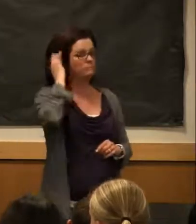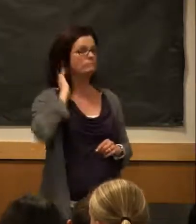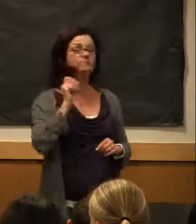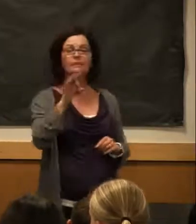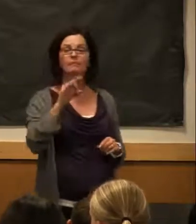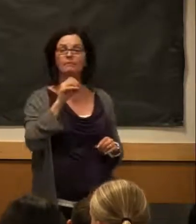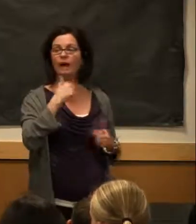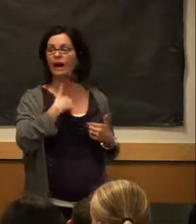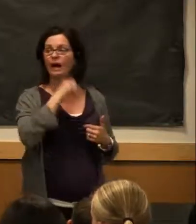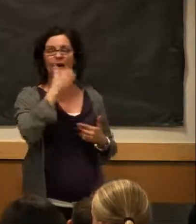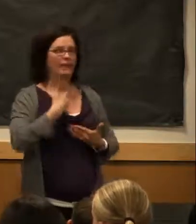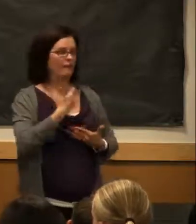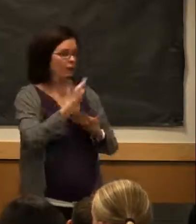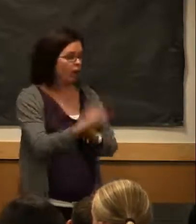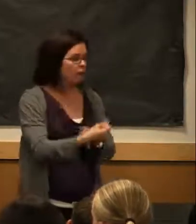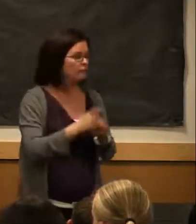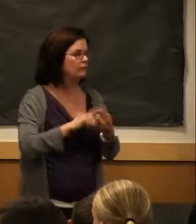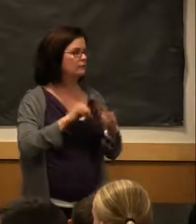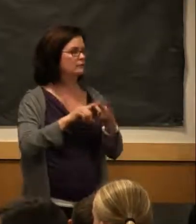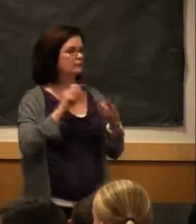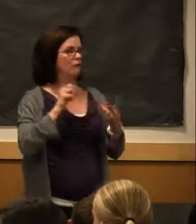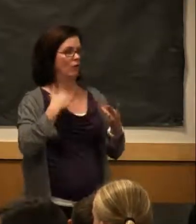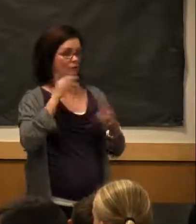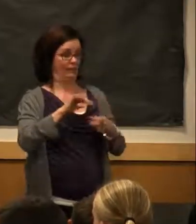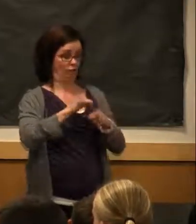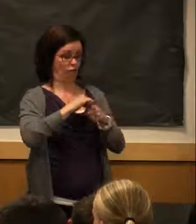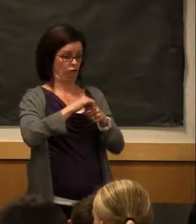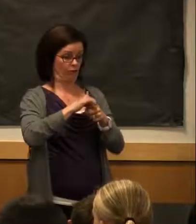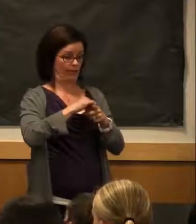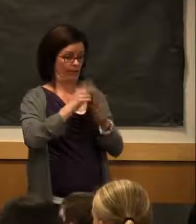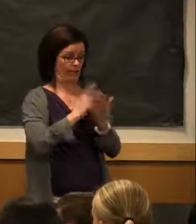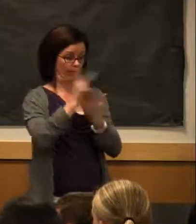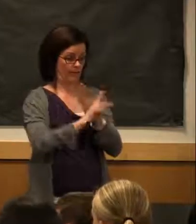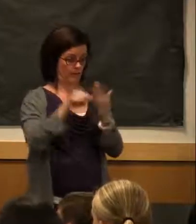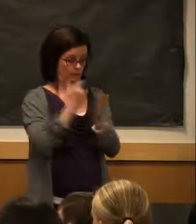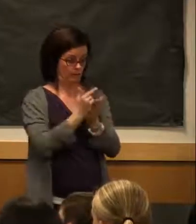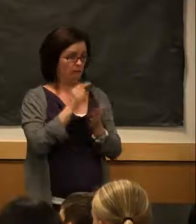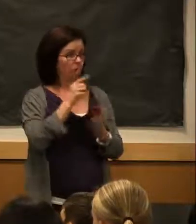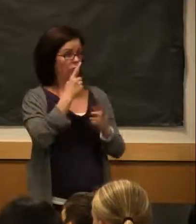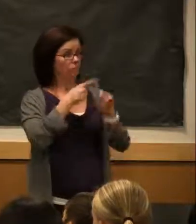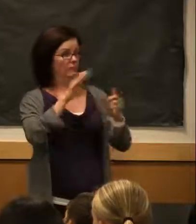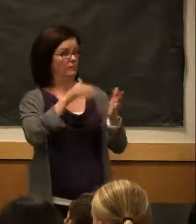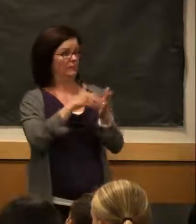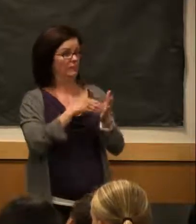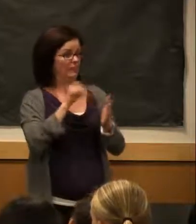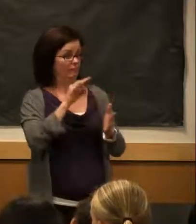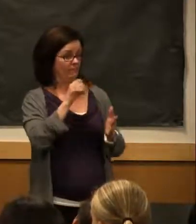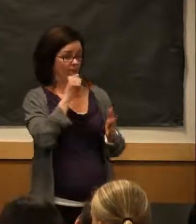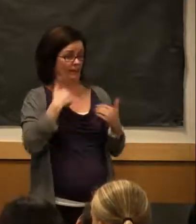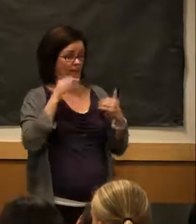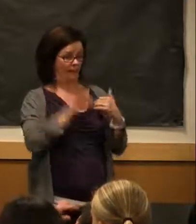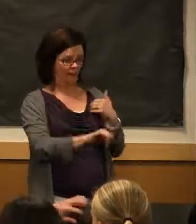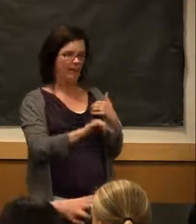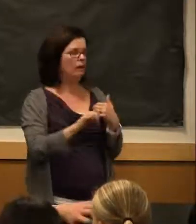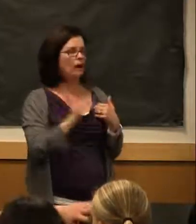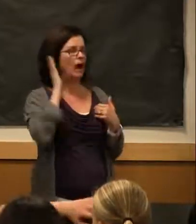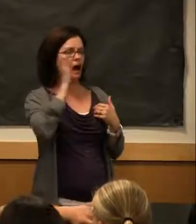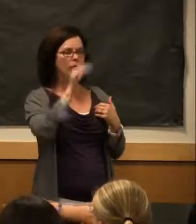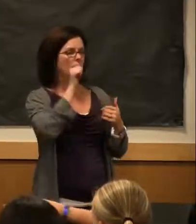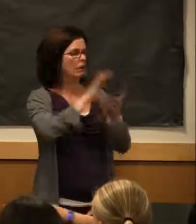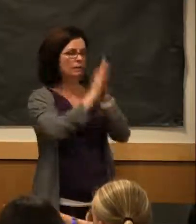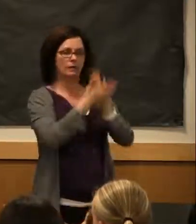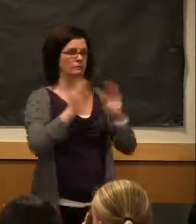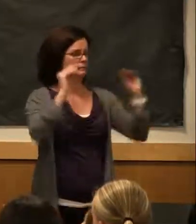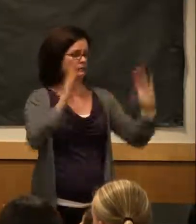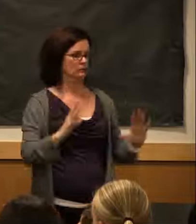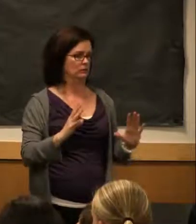the confidence and the training that I got at the center, I wouldn't be in the profession. Now, whatever you